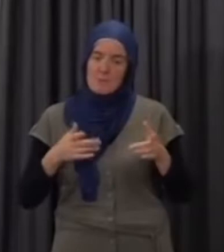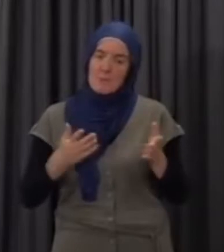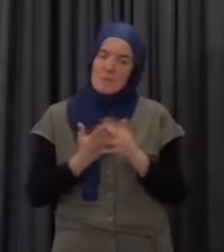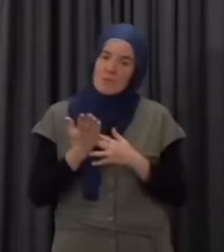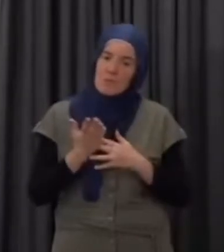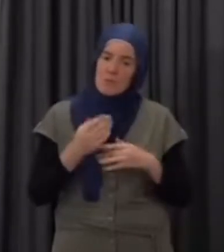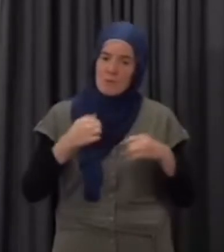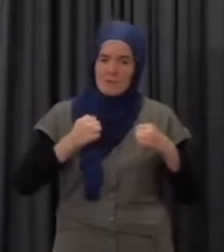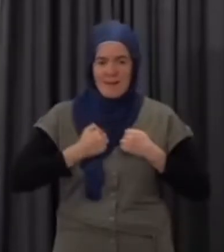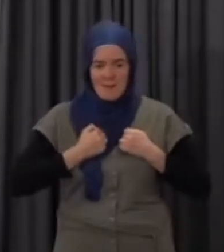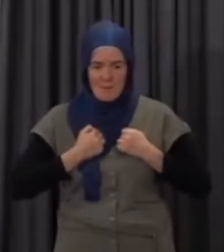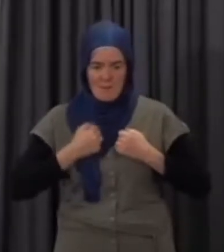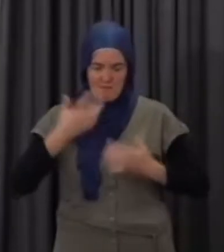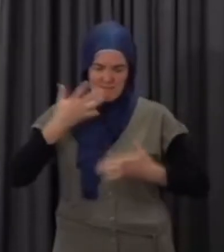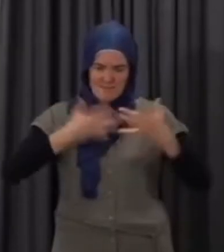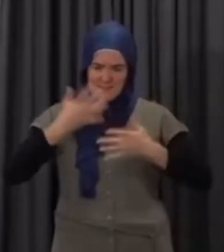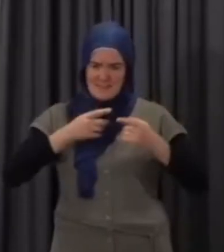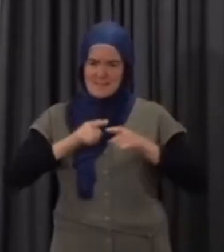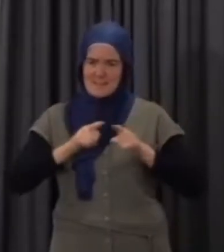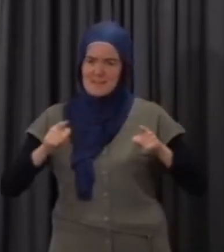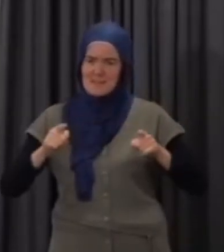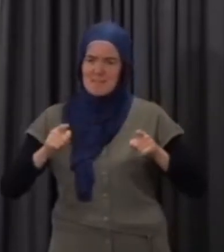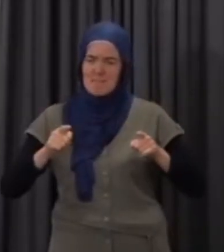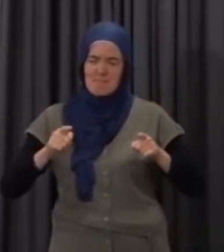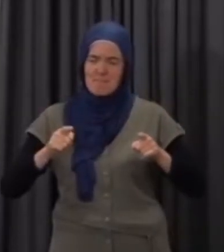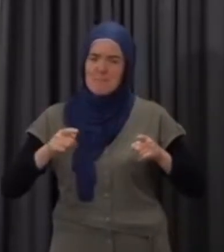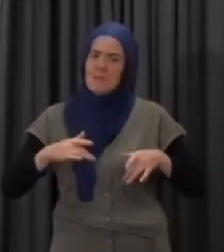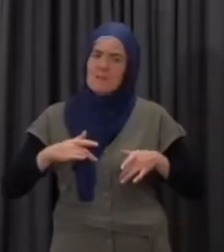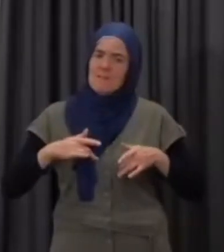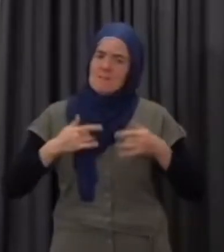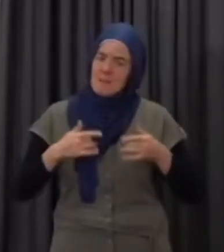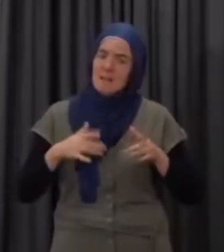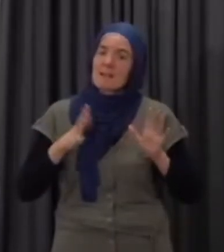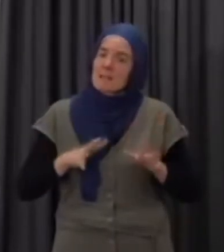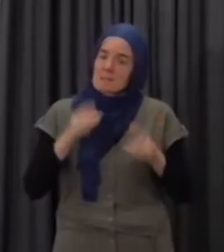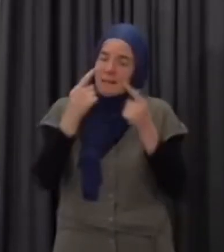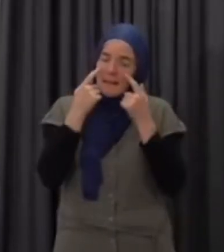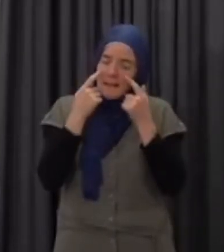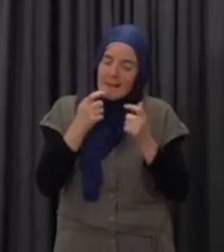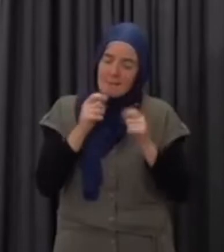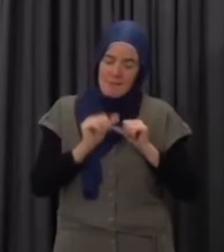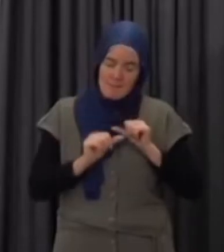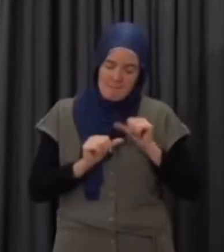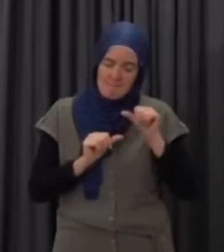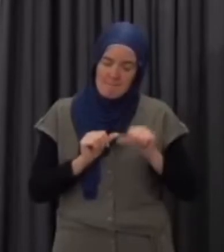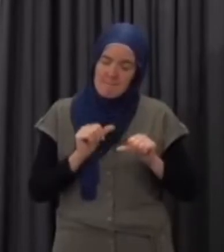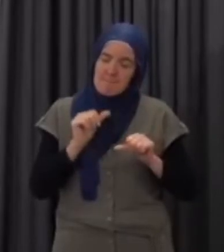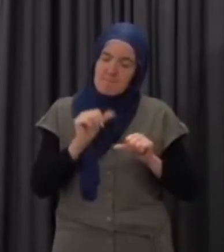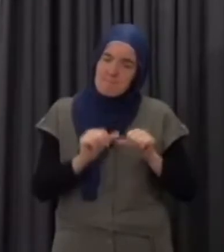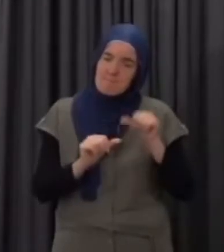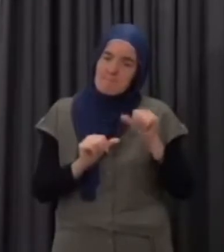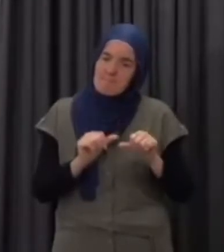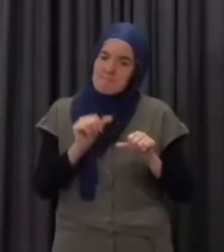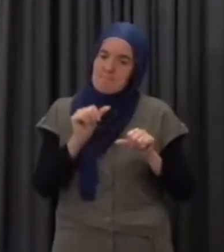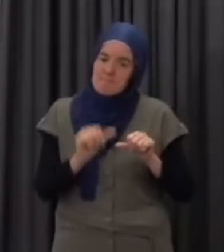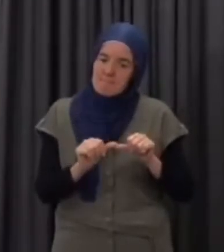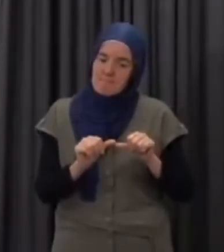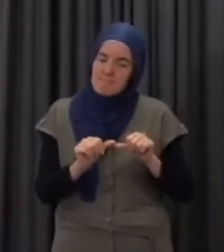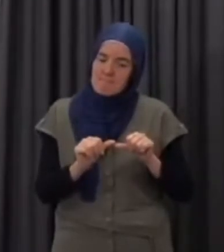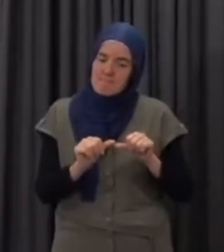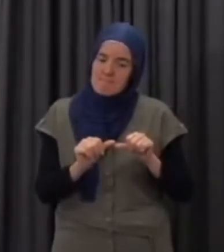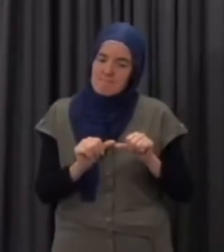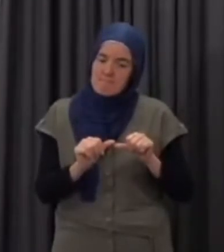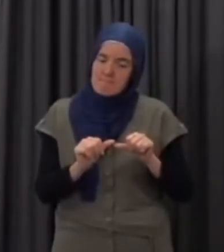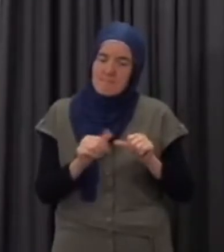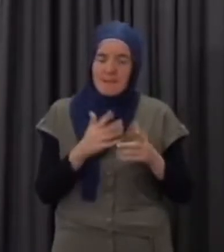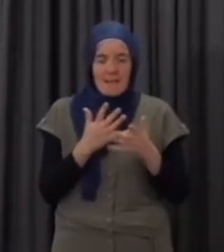that we see as prevalent in our community, we want to take modest and cautious steps forward. We want to review the impact of those measures. And our message